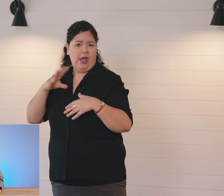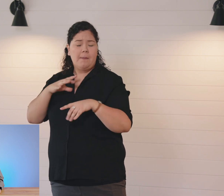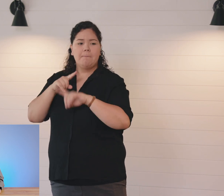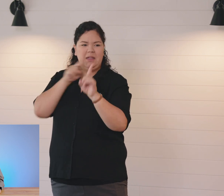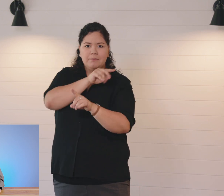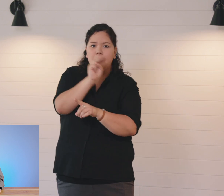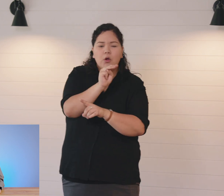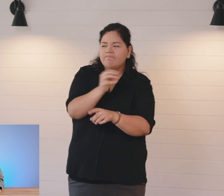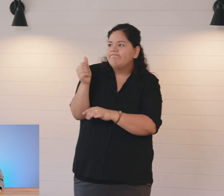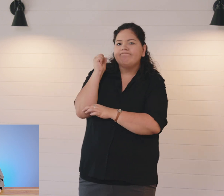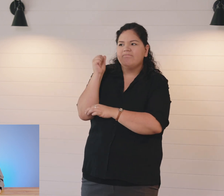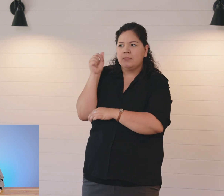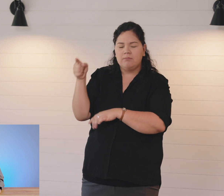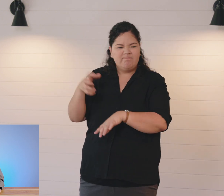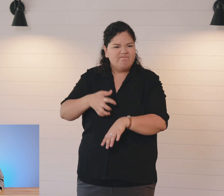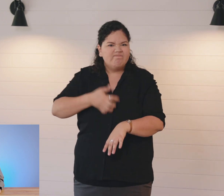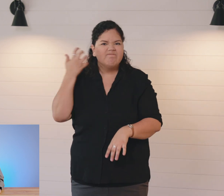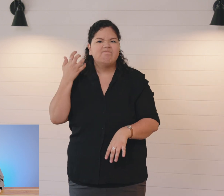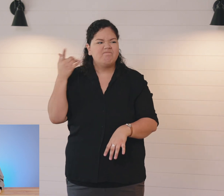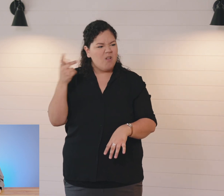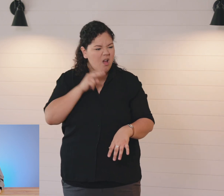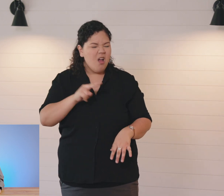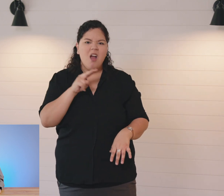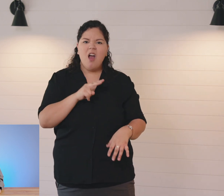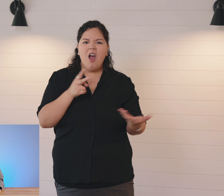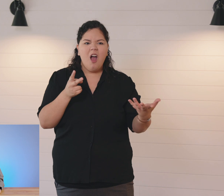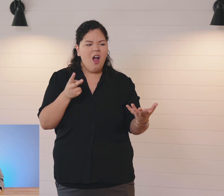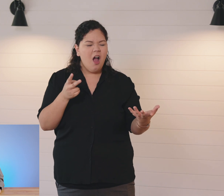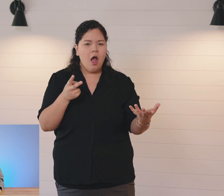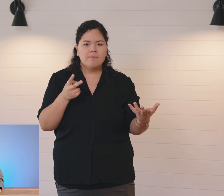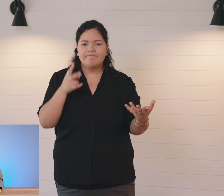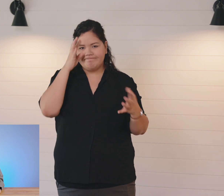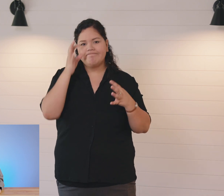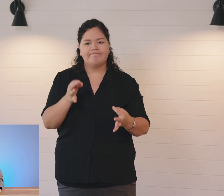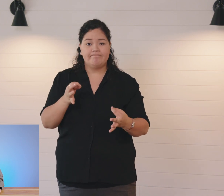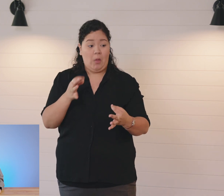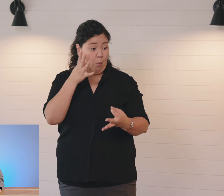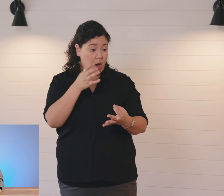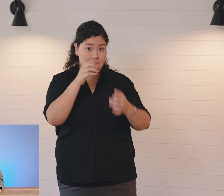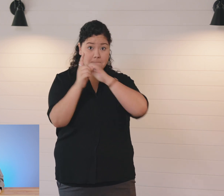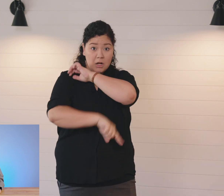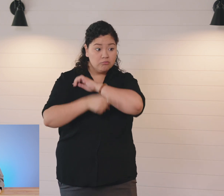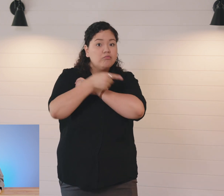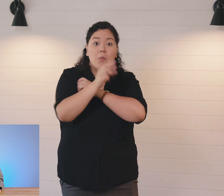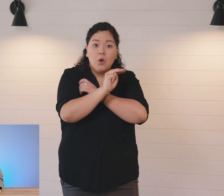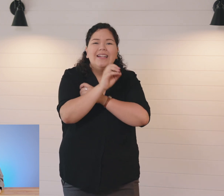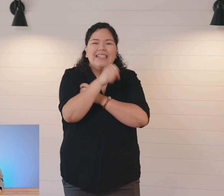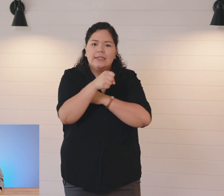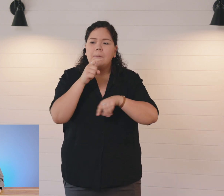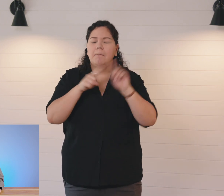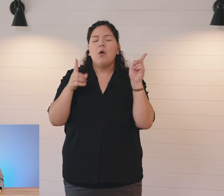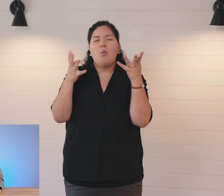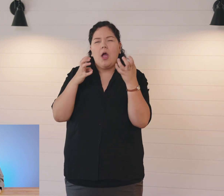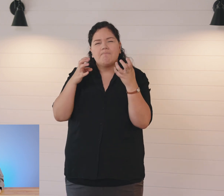angry. Haman can't stand this, and so instead of just saying, I want to get this Mordecai guy dead, he says,